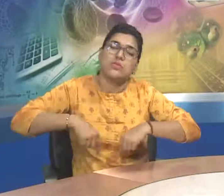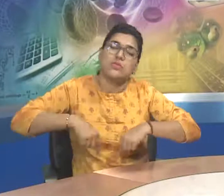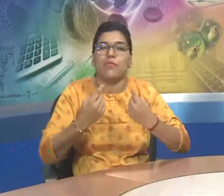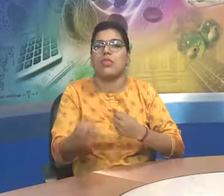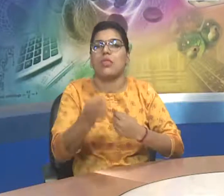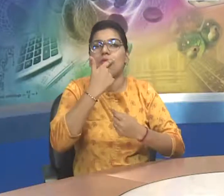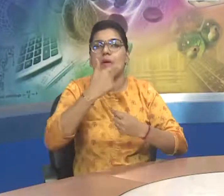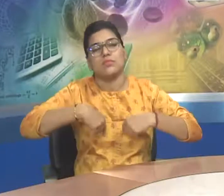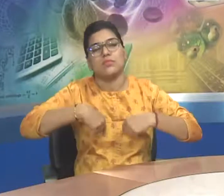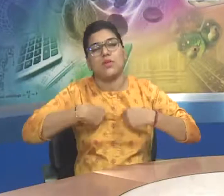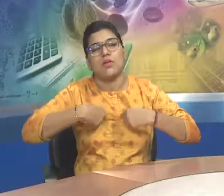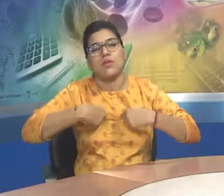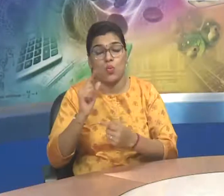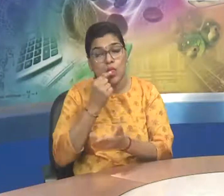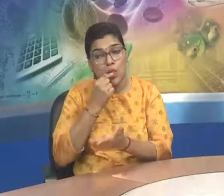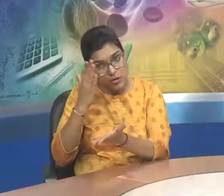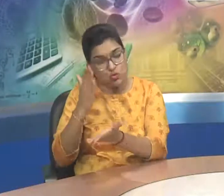its spread.